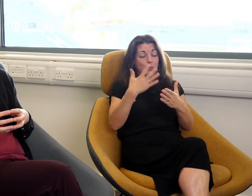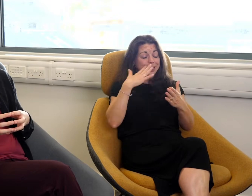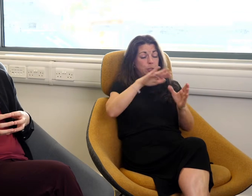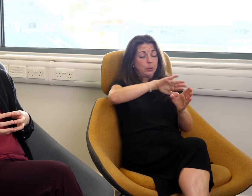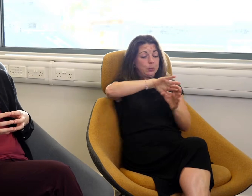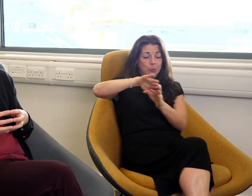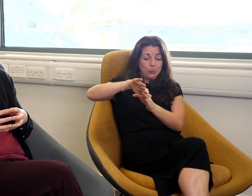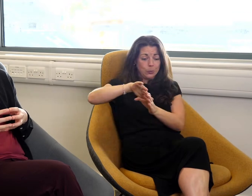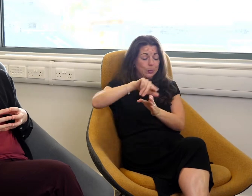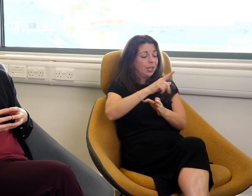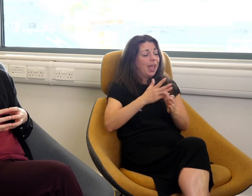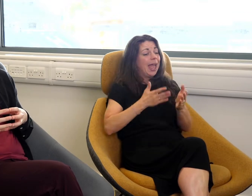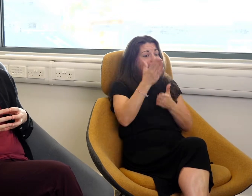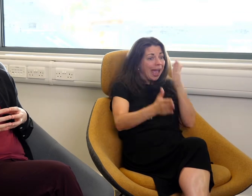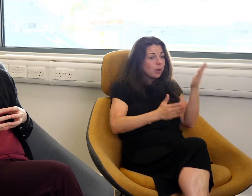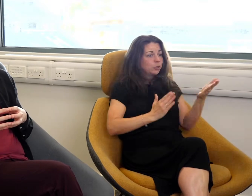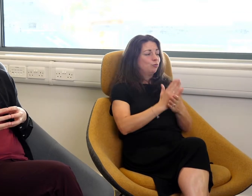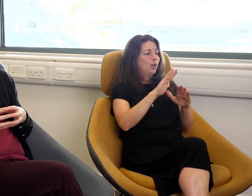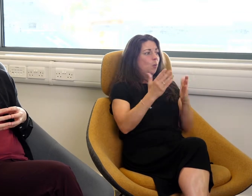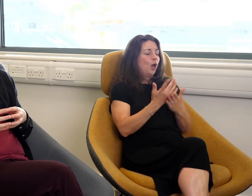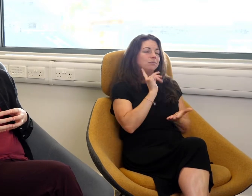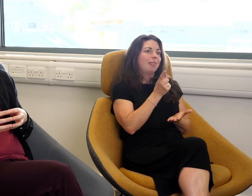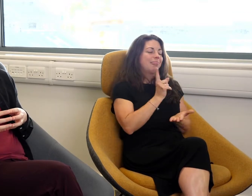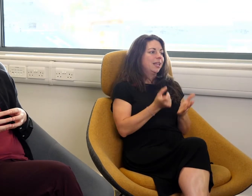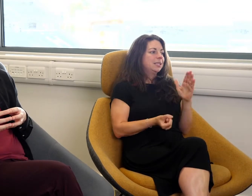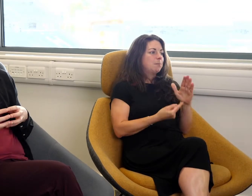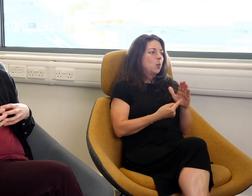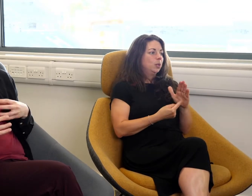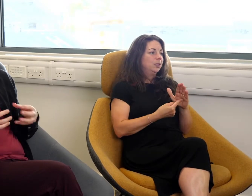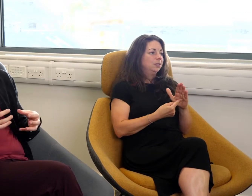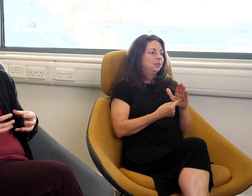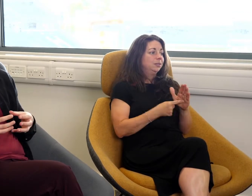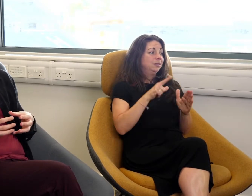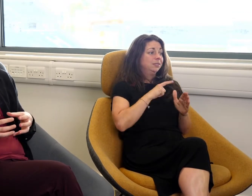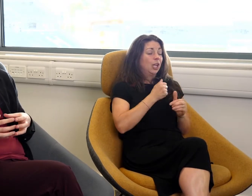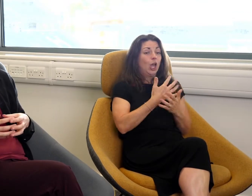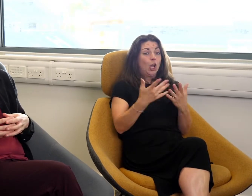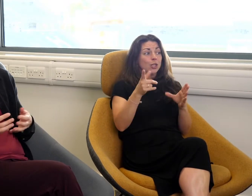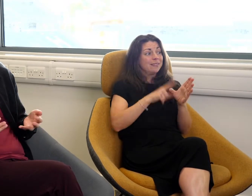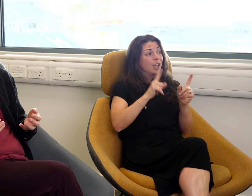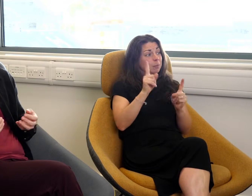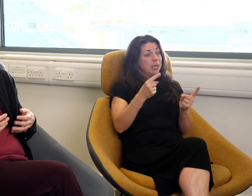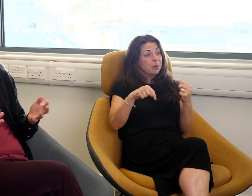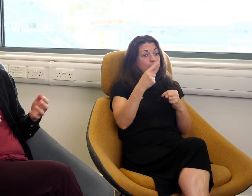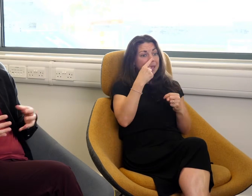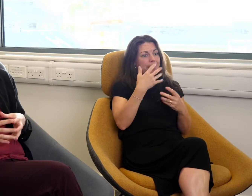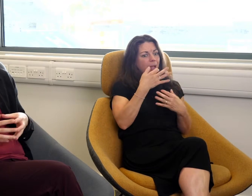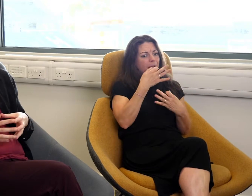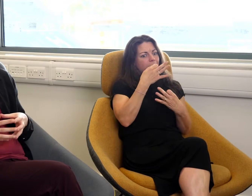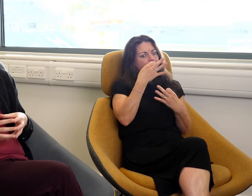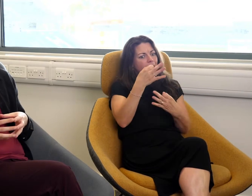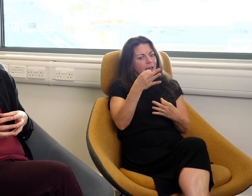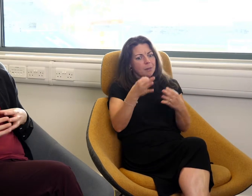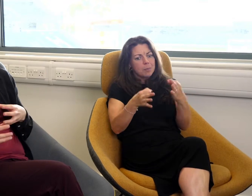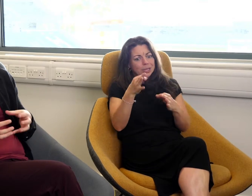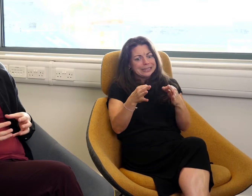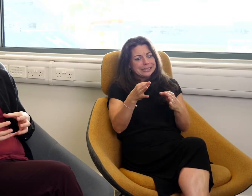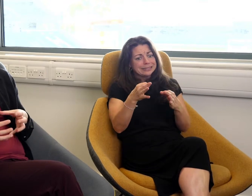really important, because I think a lot of young people who might be interested in going into politics, not just young people, anyone really, who sees that, it can